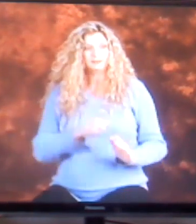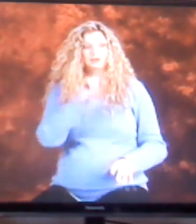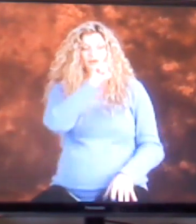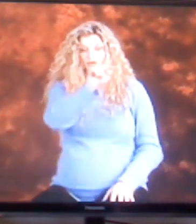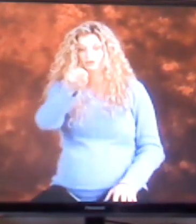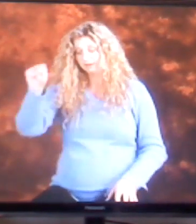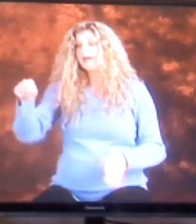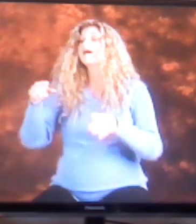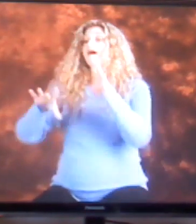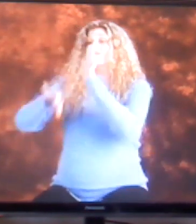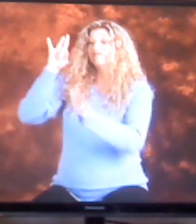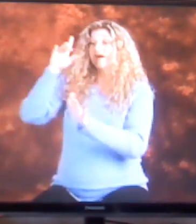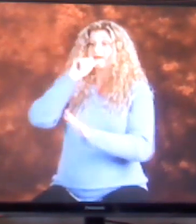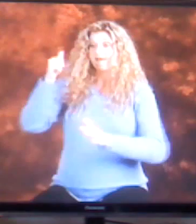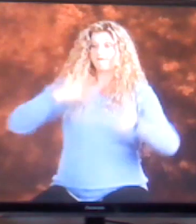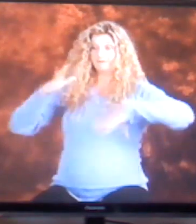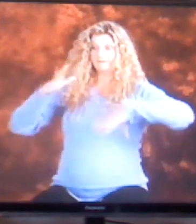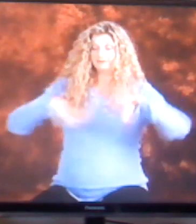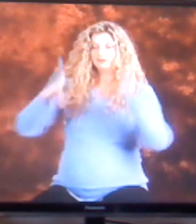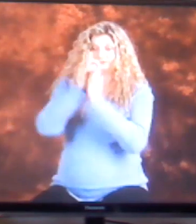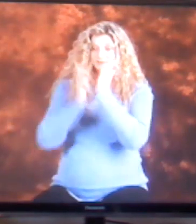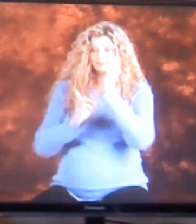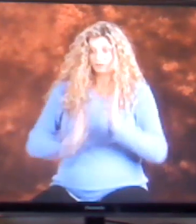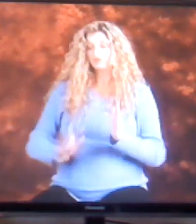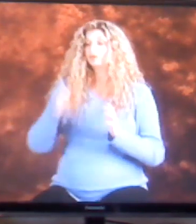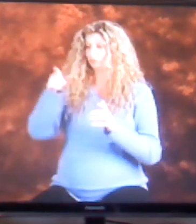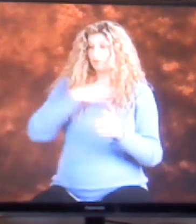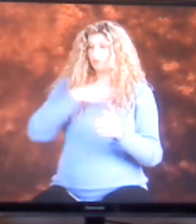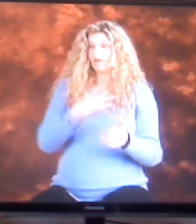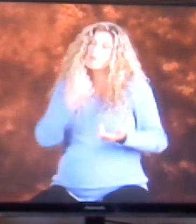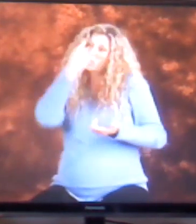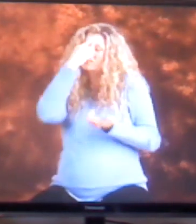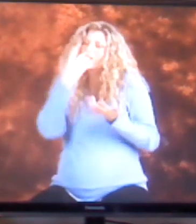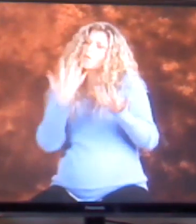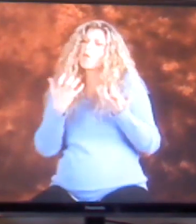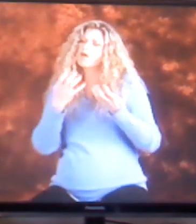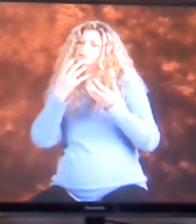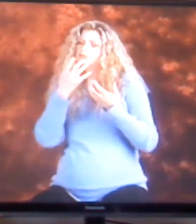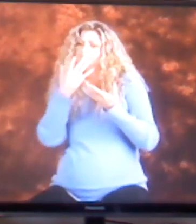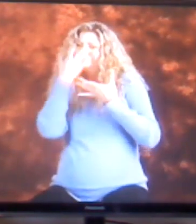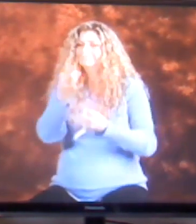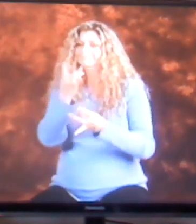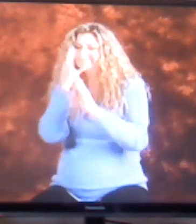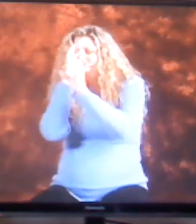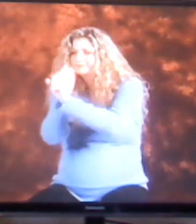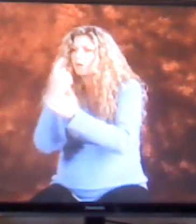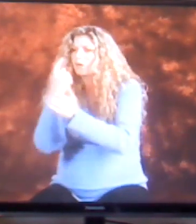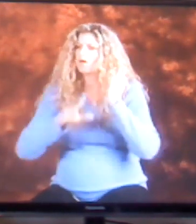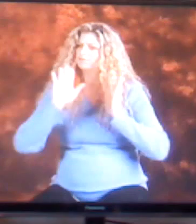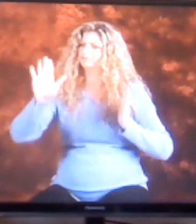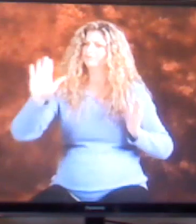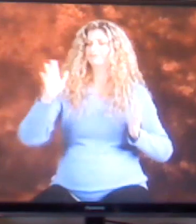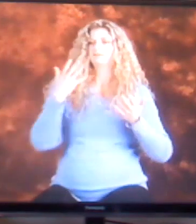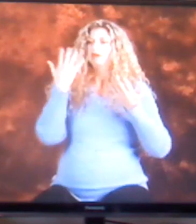I want you to research each designer and find a design that you really like or that fascinates you.